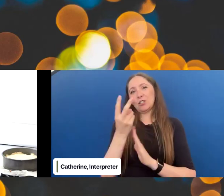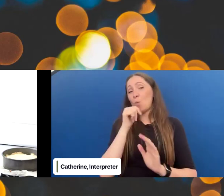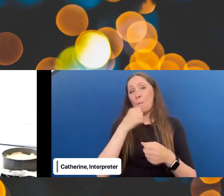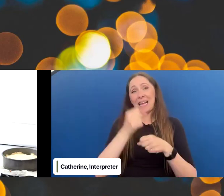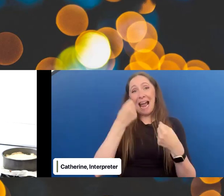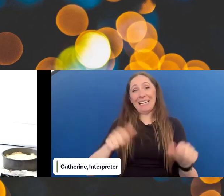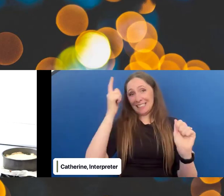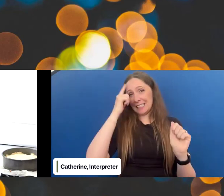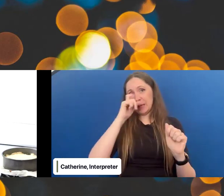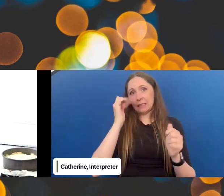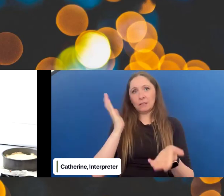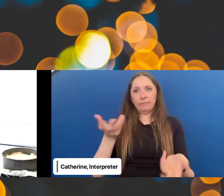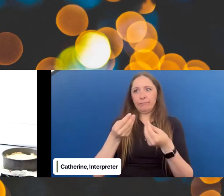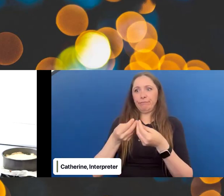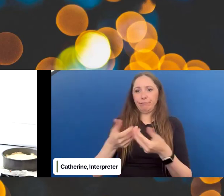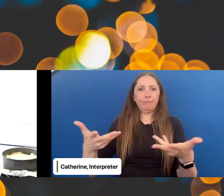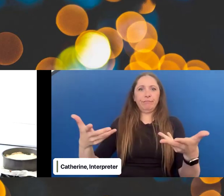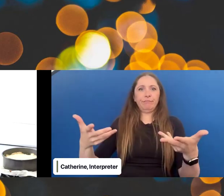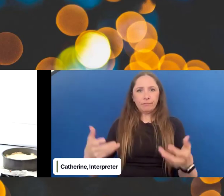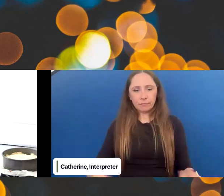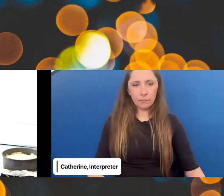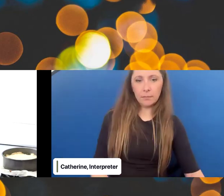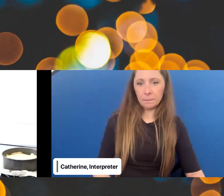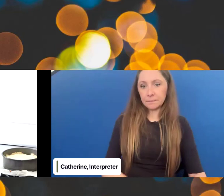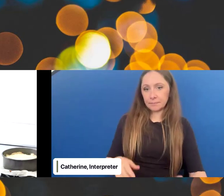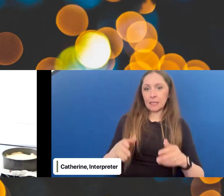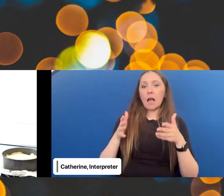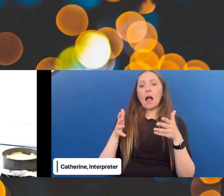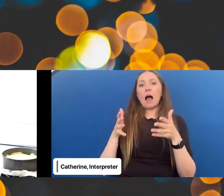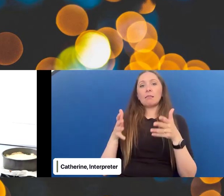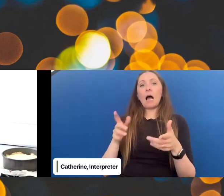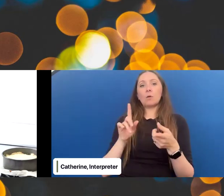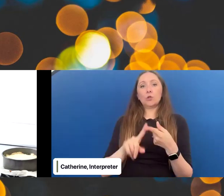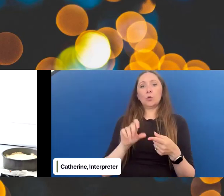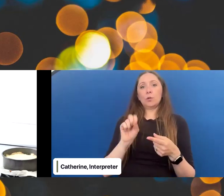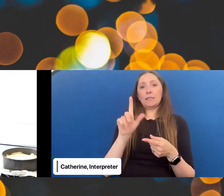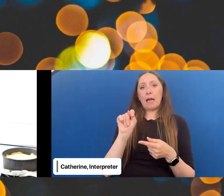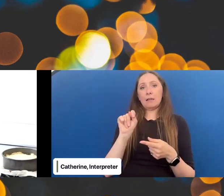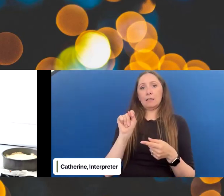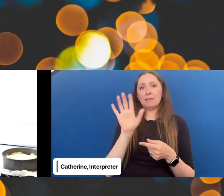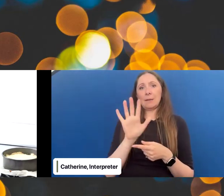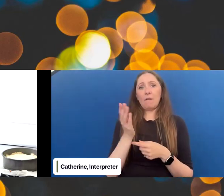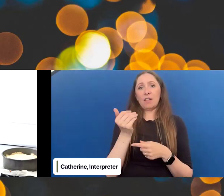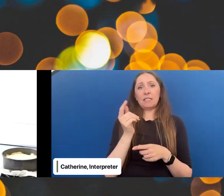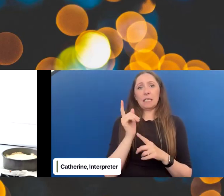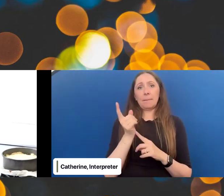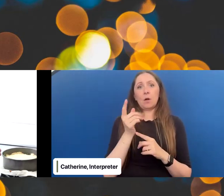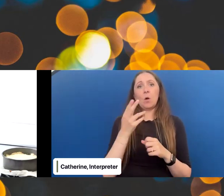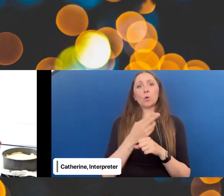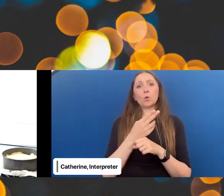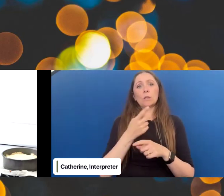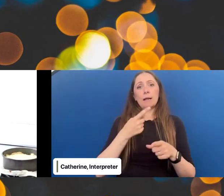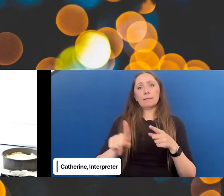sense. So just let it let it set. And in about 15 minutes, we're going to run a smooth knife around the